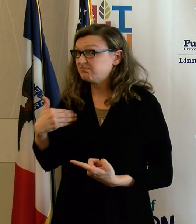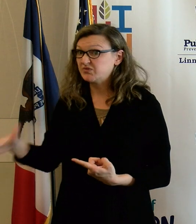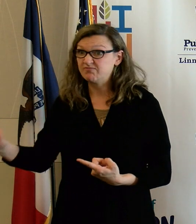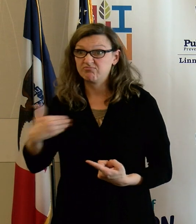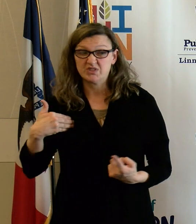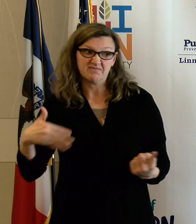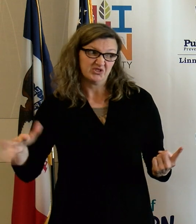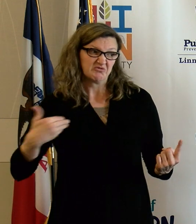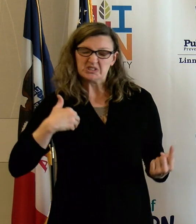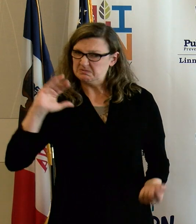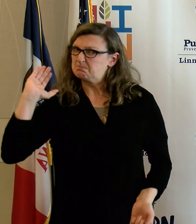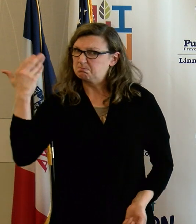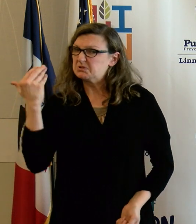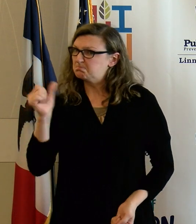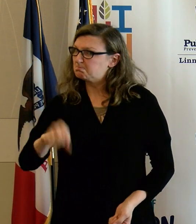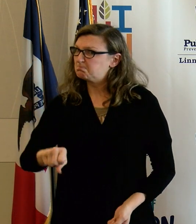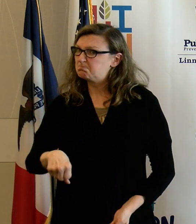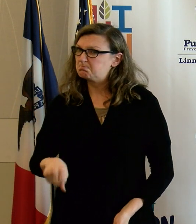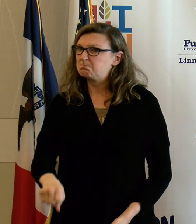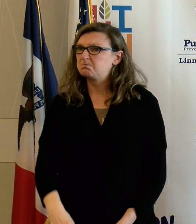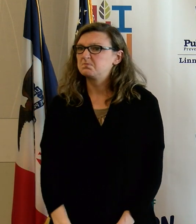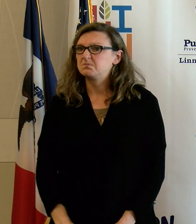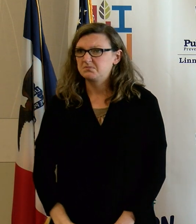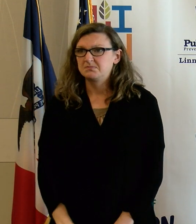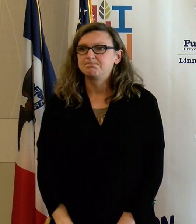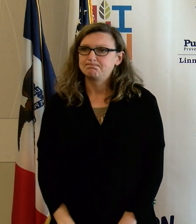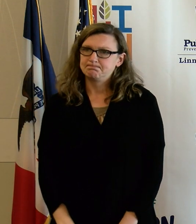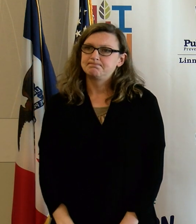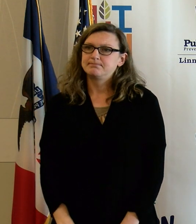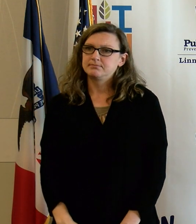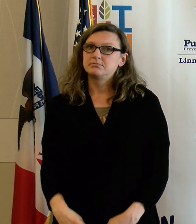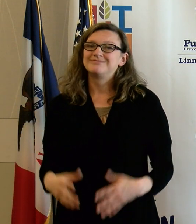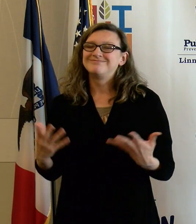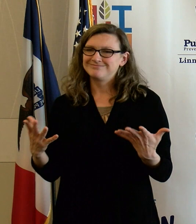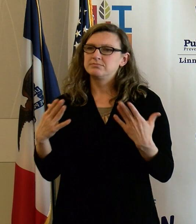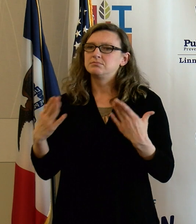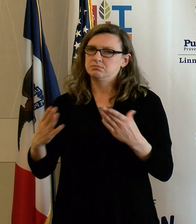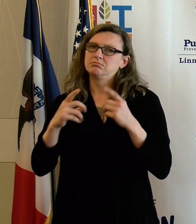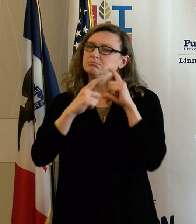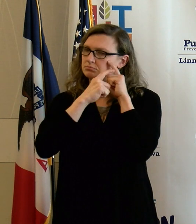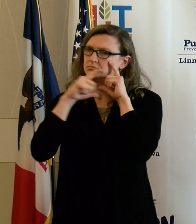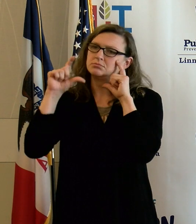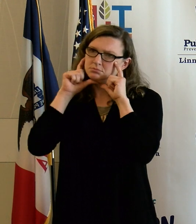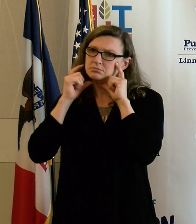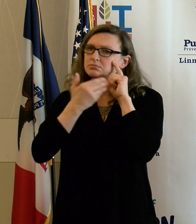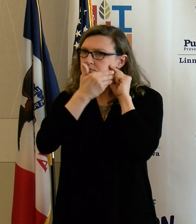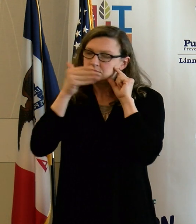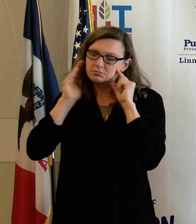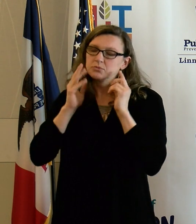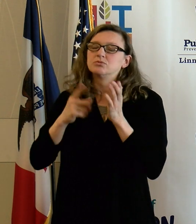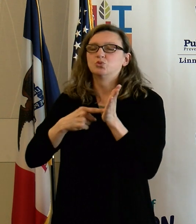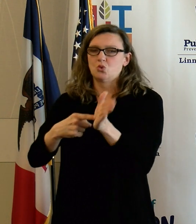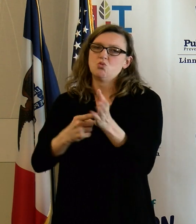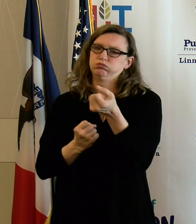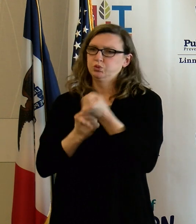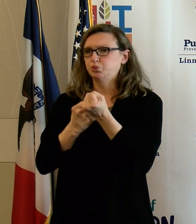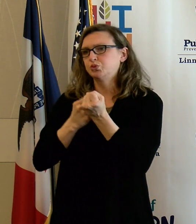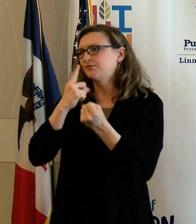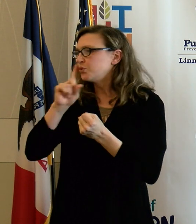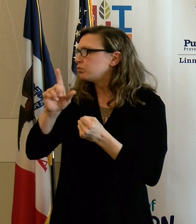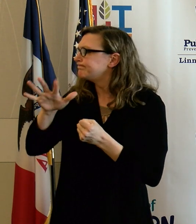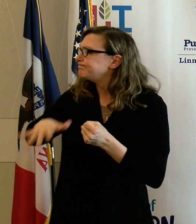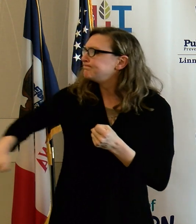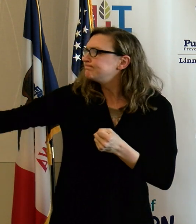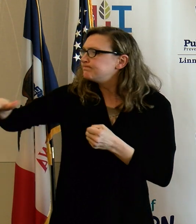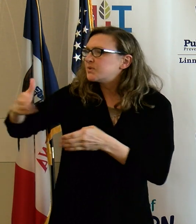that distance, but also putting that mask on as a show of support to keep our neighbors safe. There are other things that are going